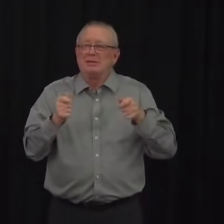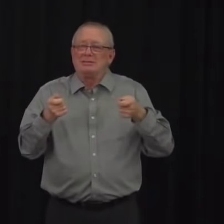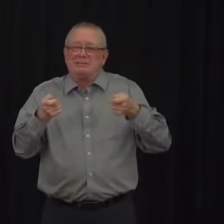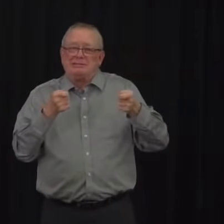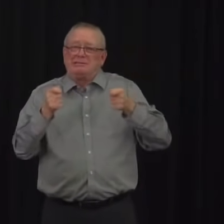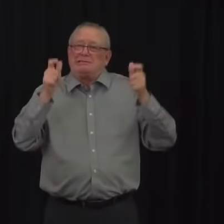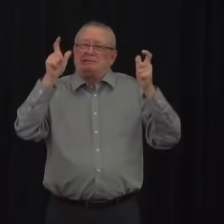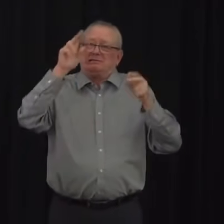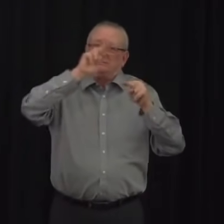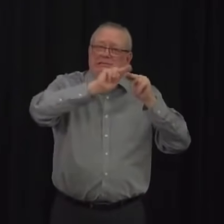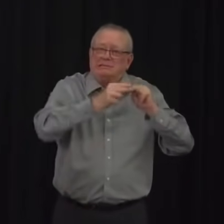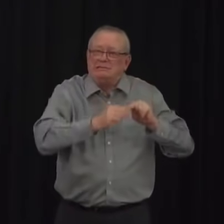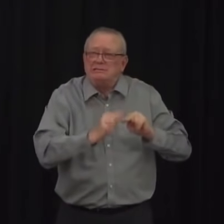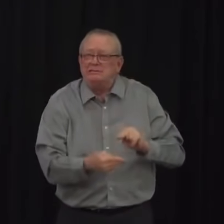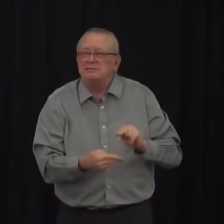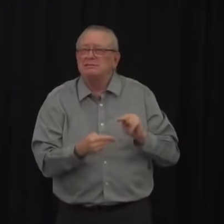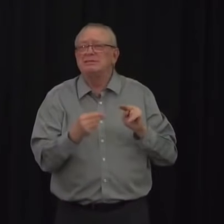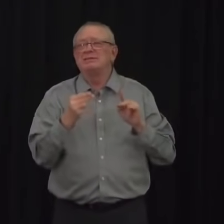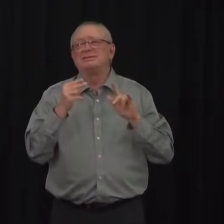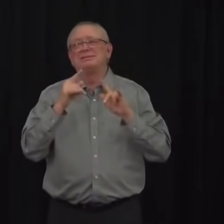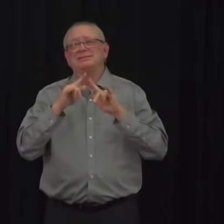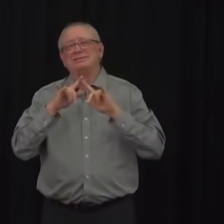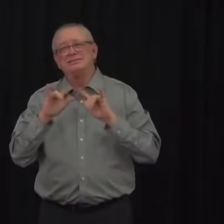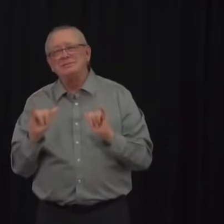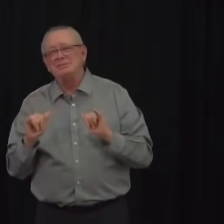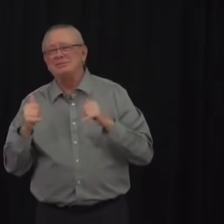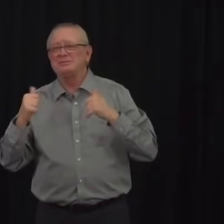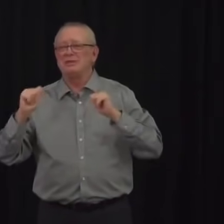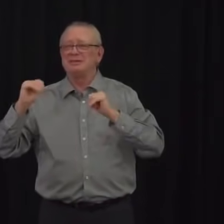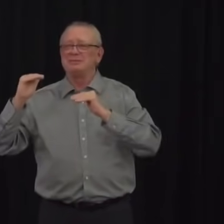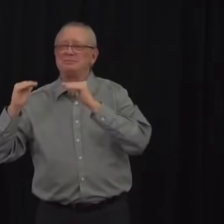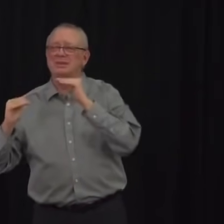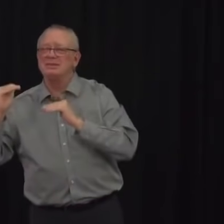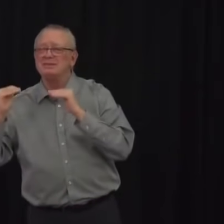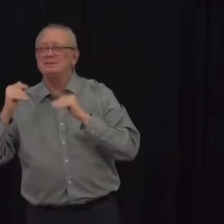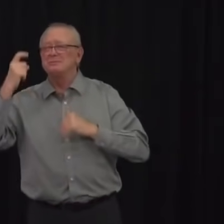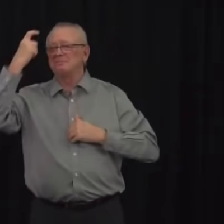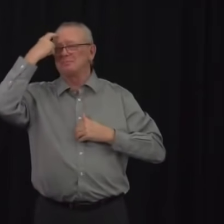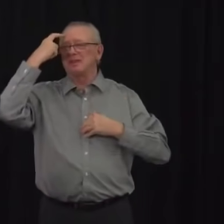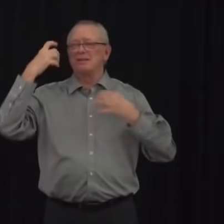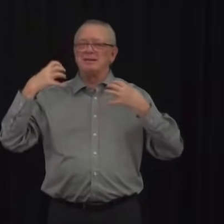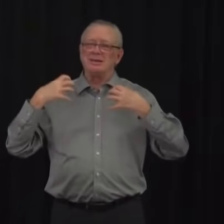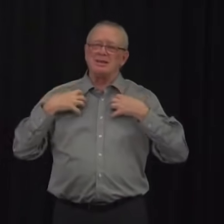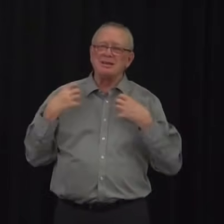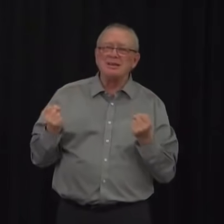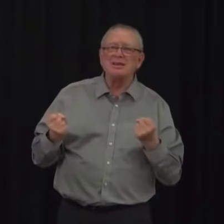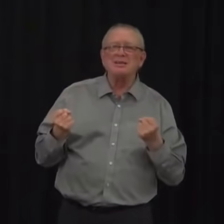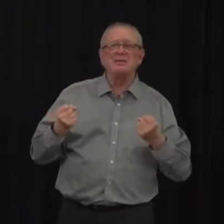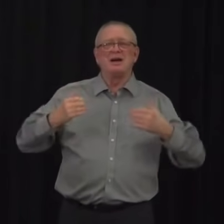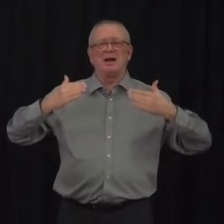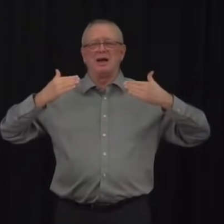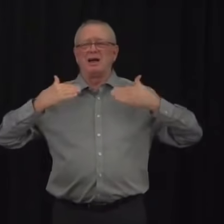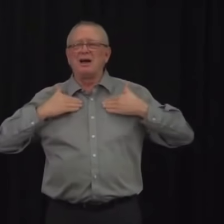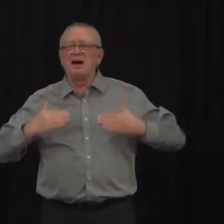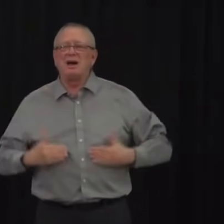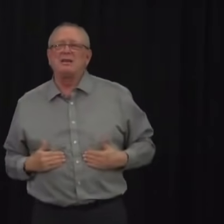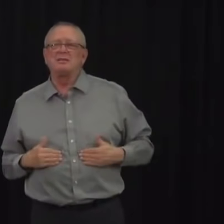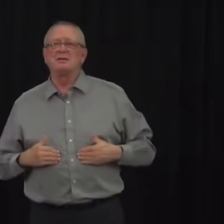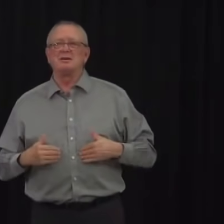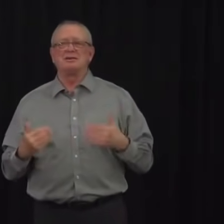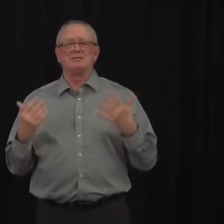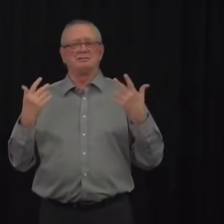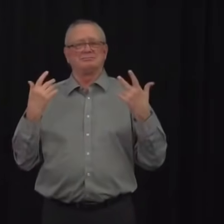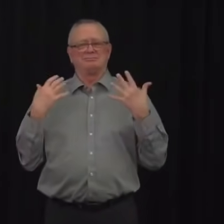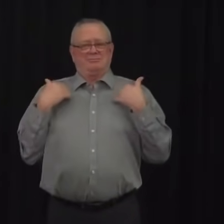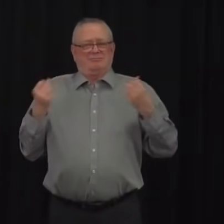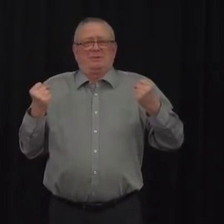while maintaining the mental health benefits of the activity and socialization, the